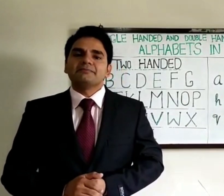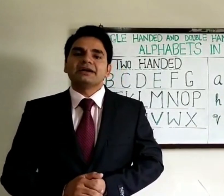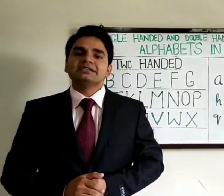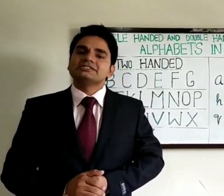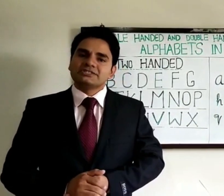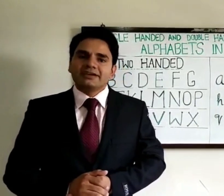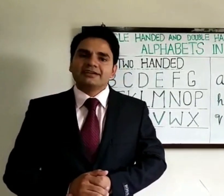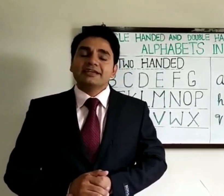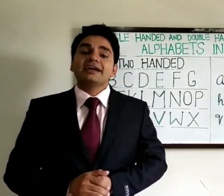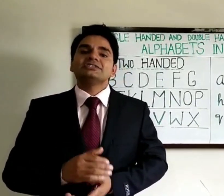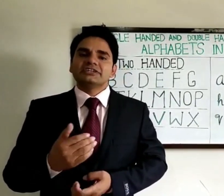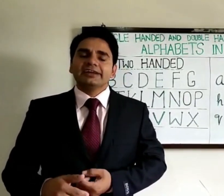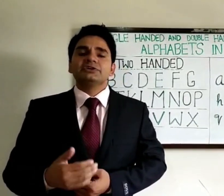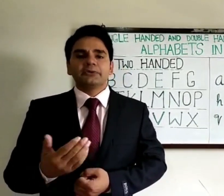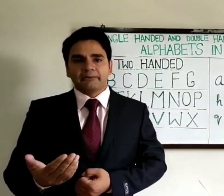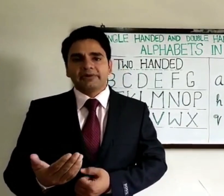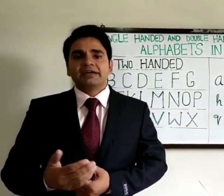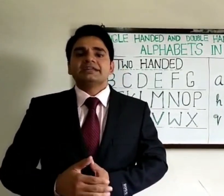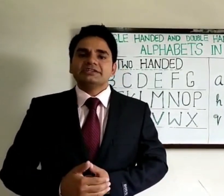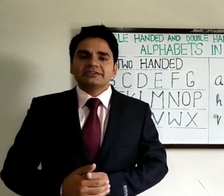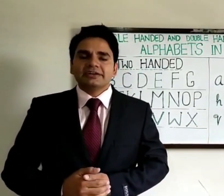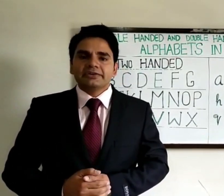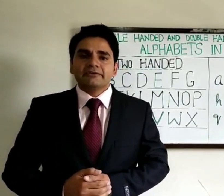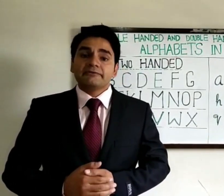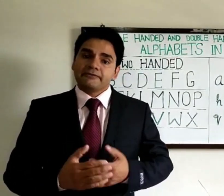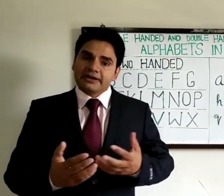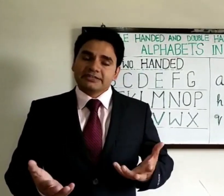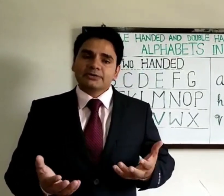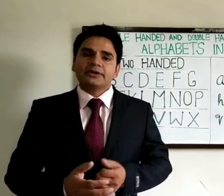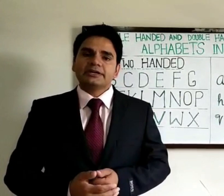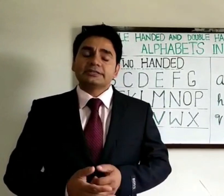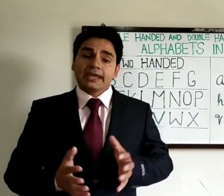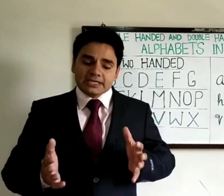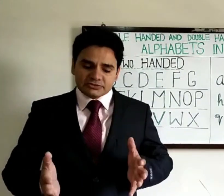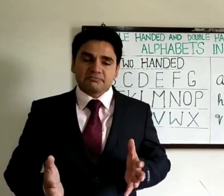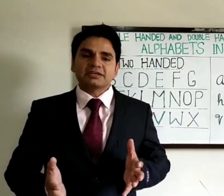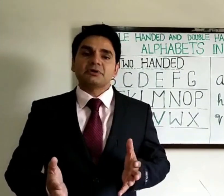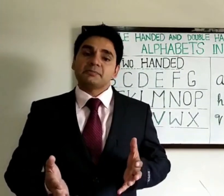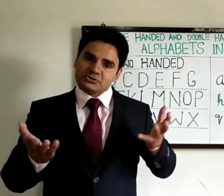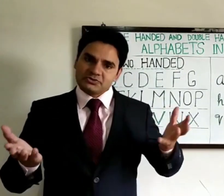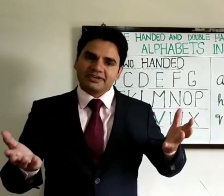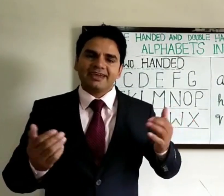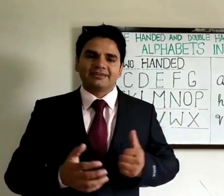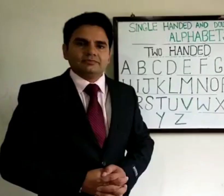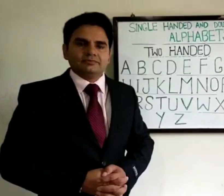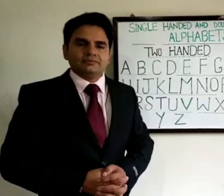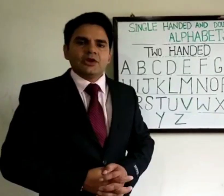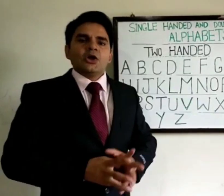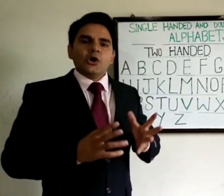my channel and share it to your near and dear friends and colleagues as maximum as you can.